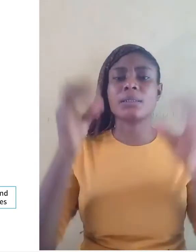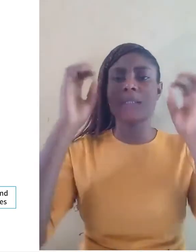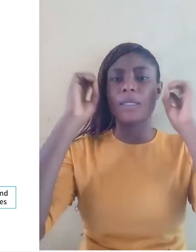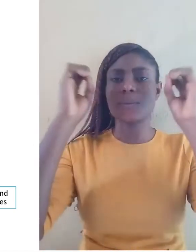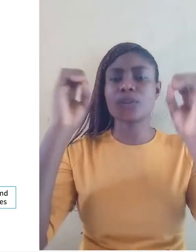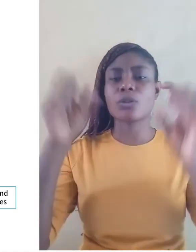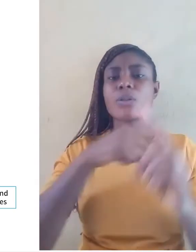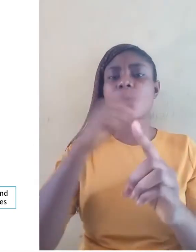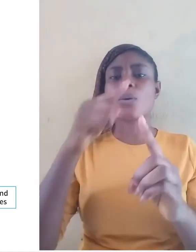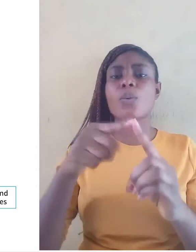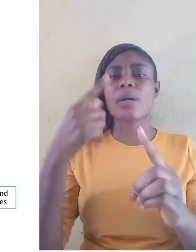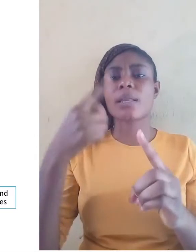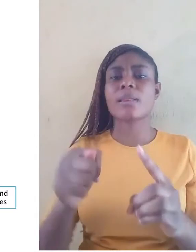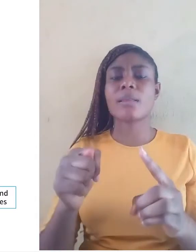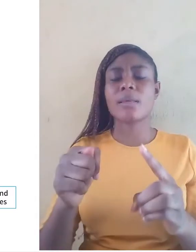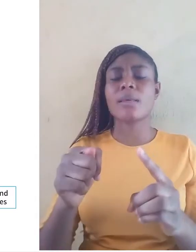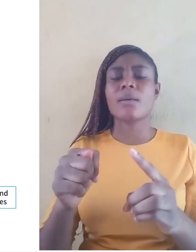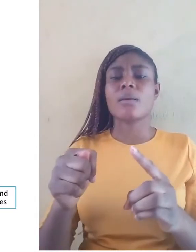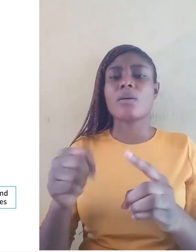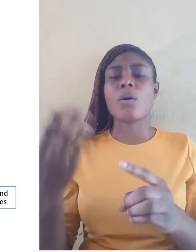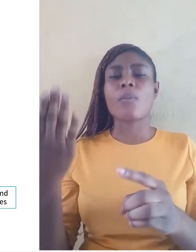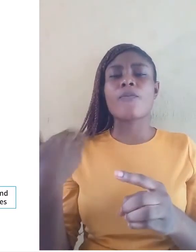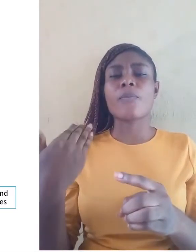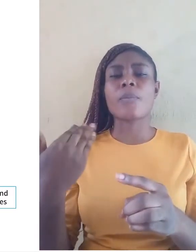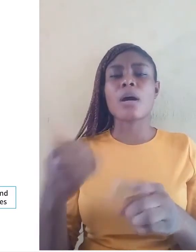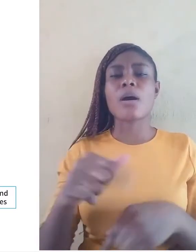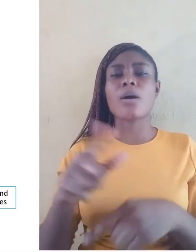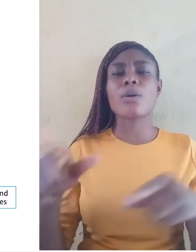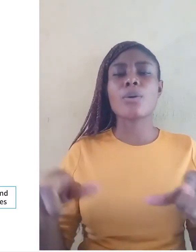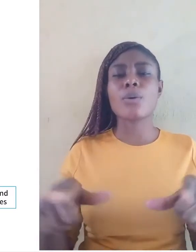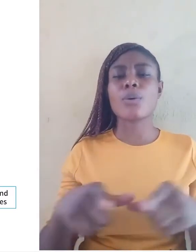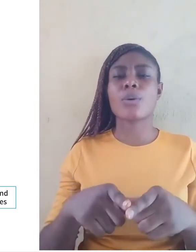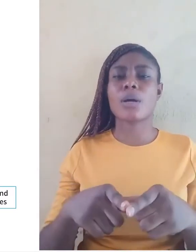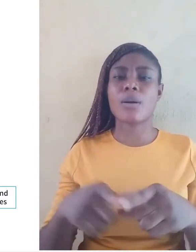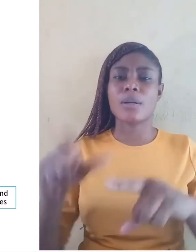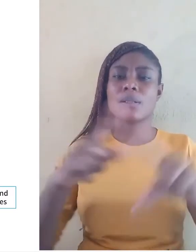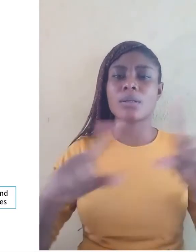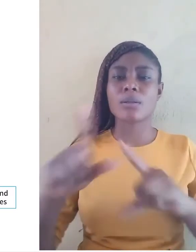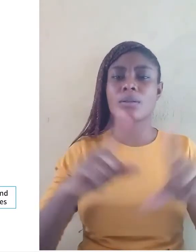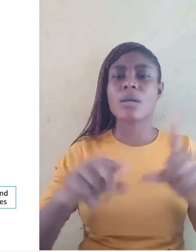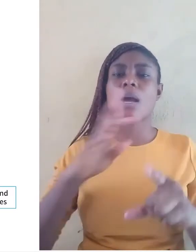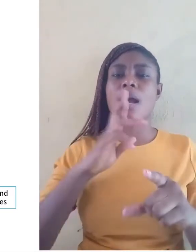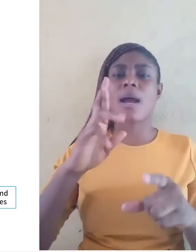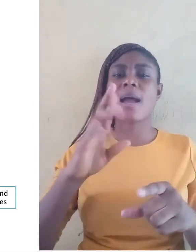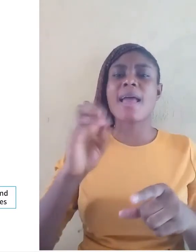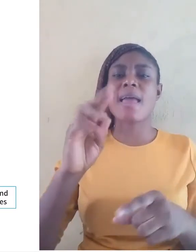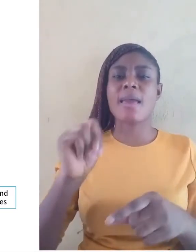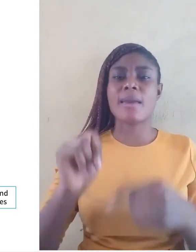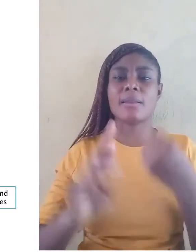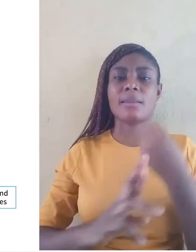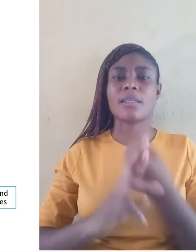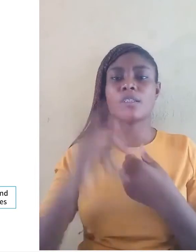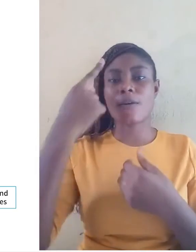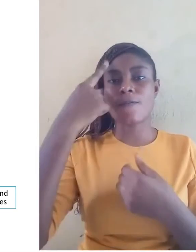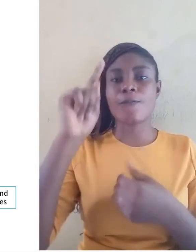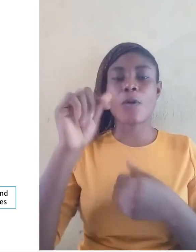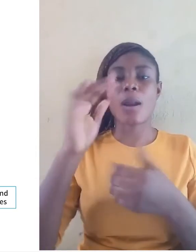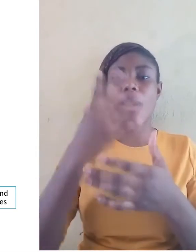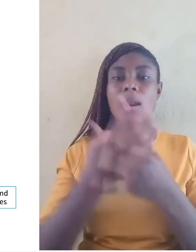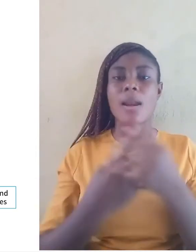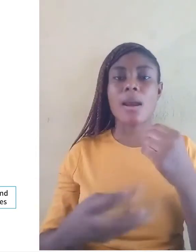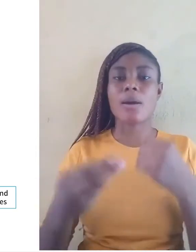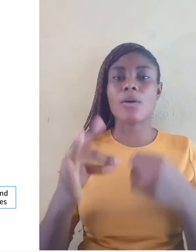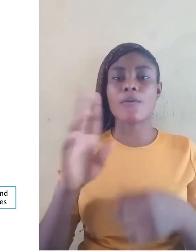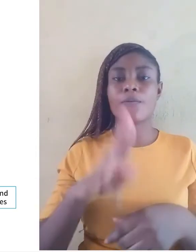literacy when the existing indigenous sign languages in some rural communities are endangered for lack of use?